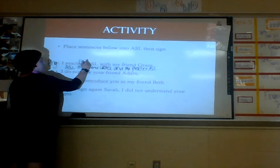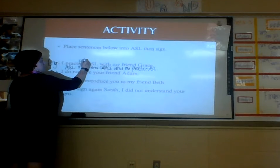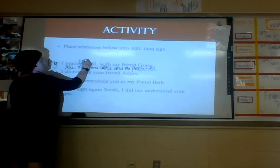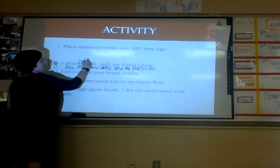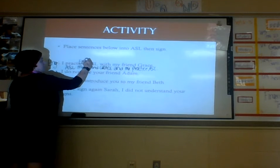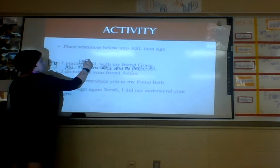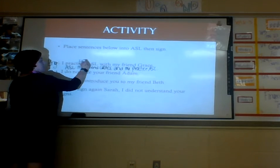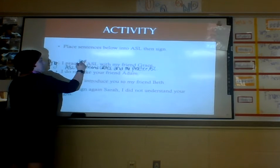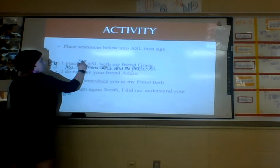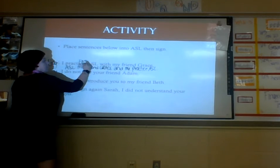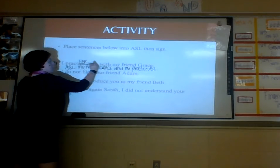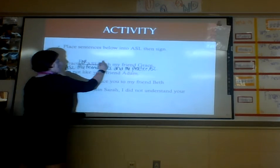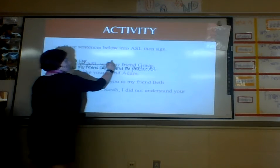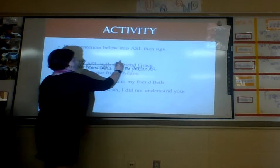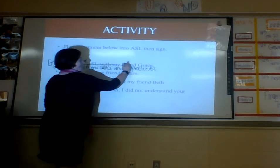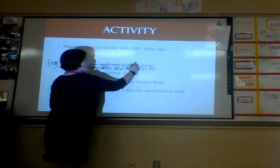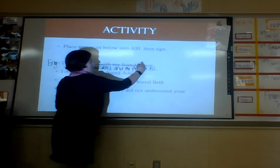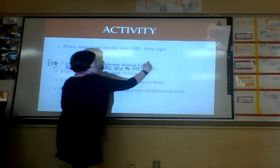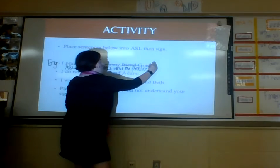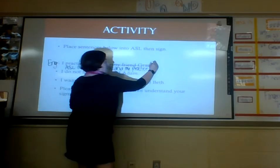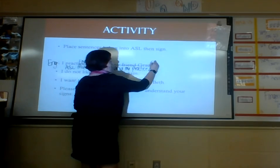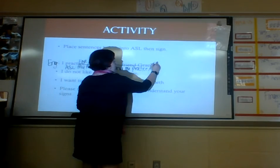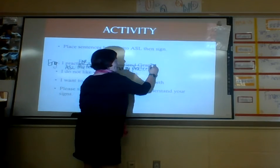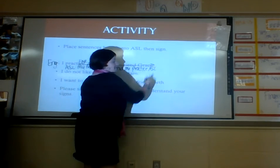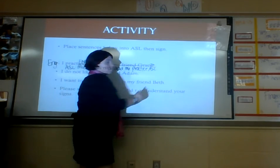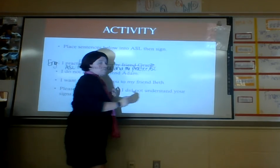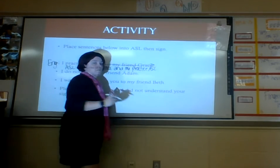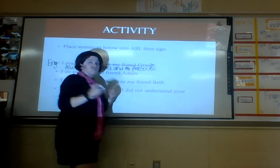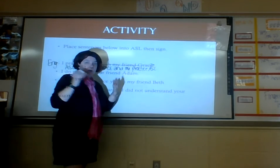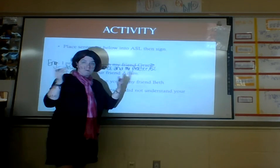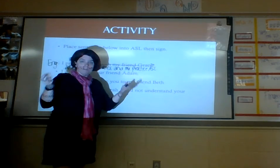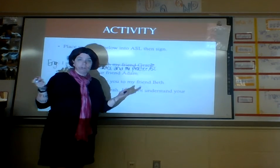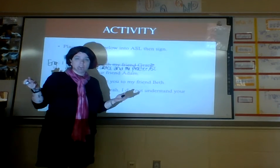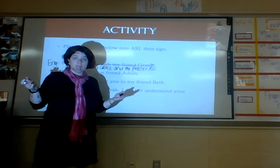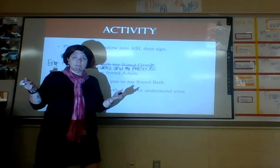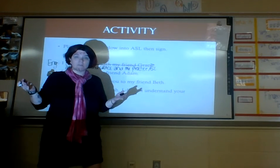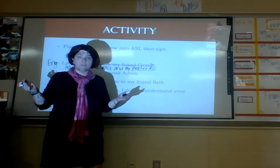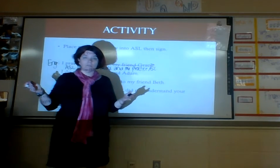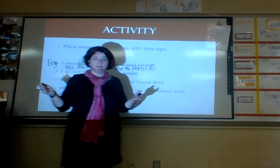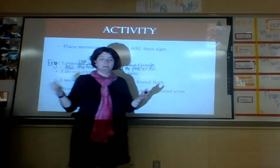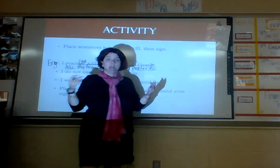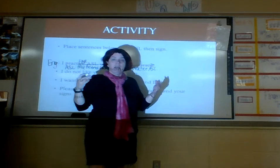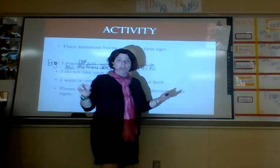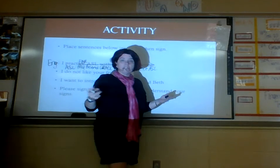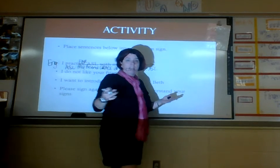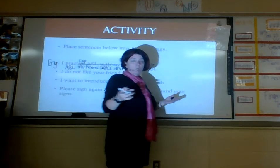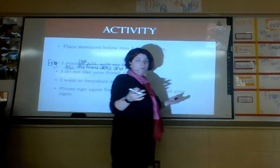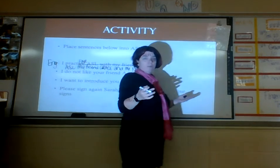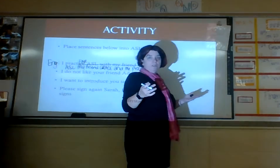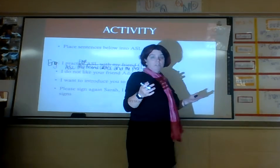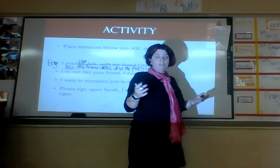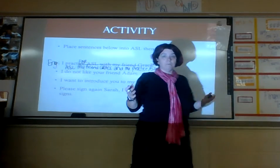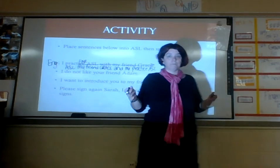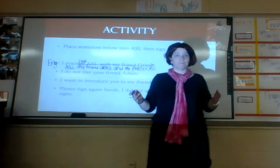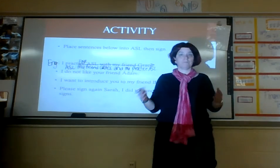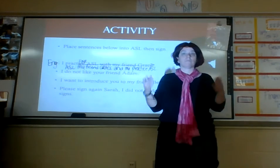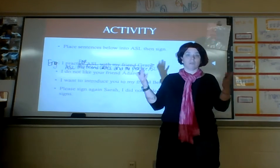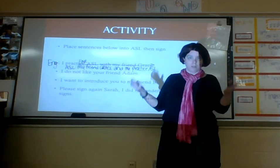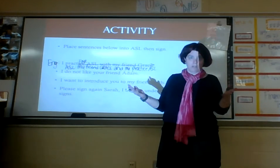raised. You're going to draw all the way to the end because your eyebrows are going to stay raised the whole time. And at the end, what are we going to do? You're going to